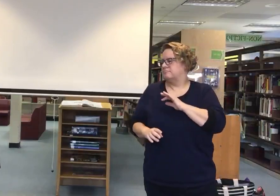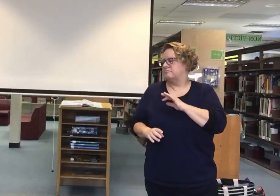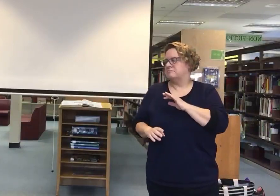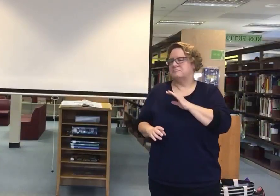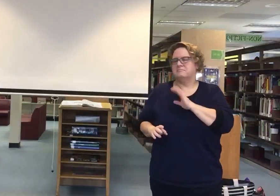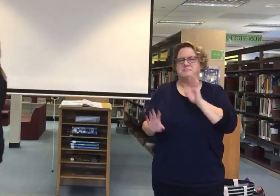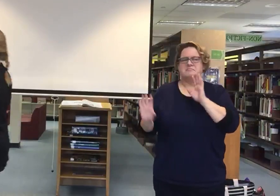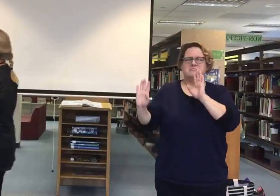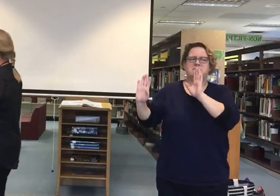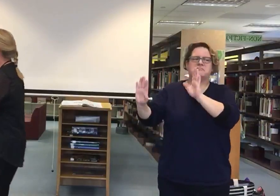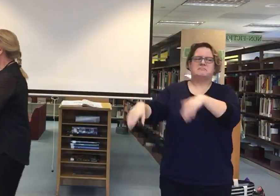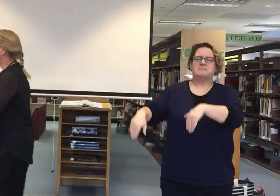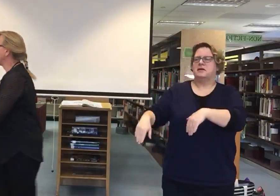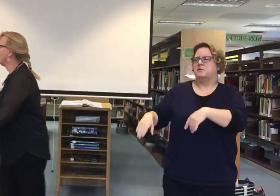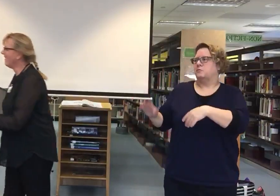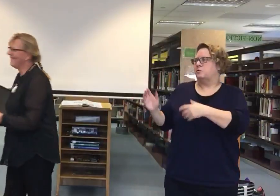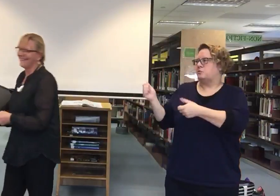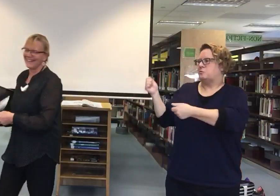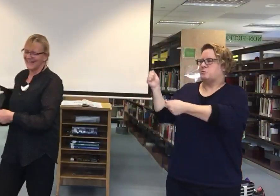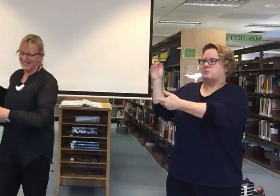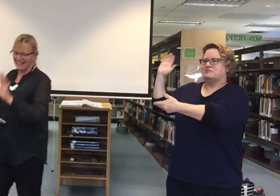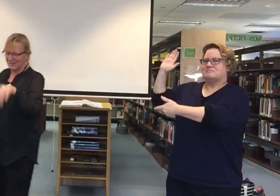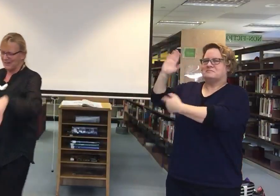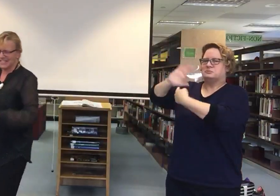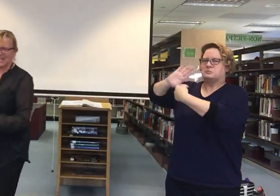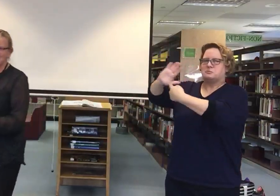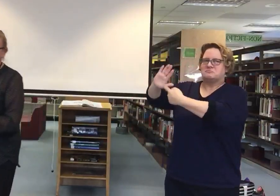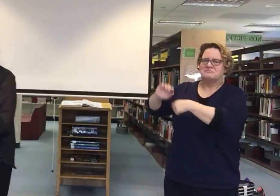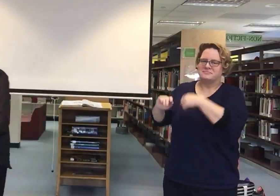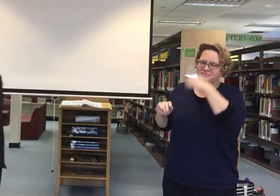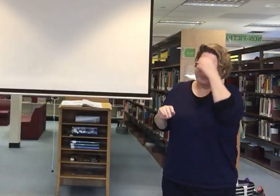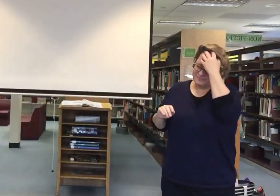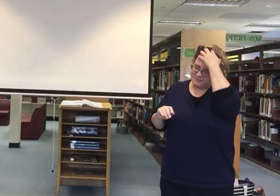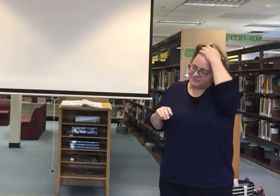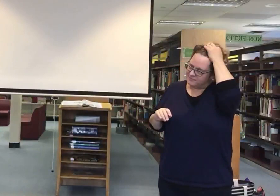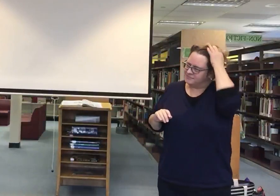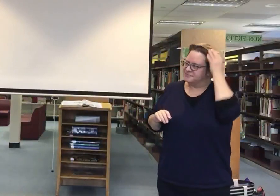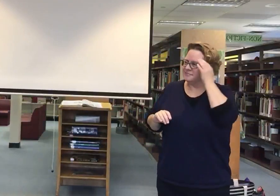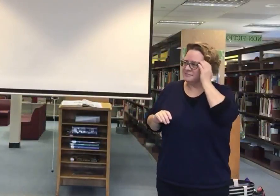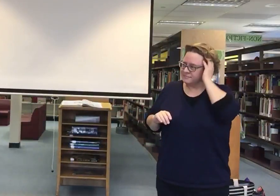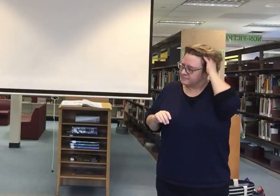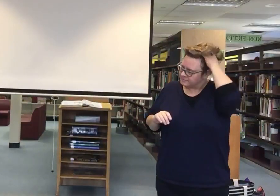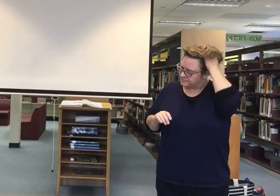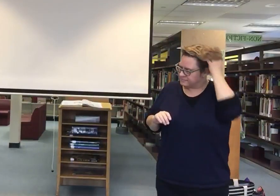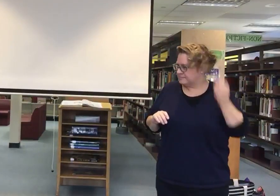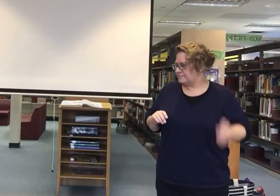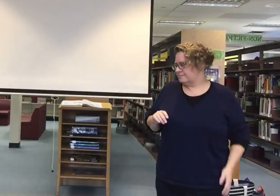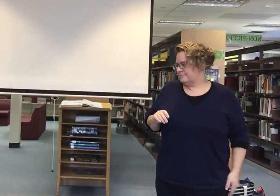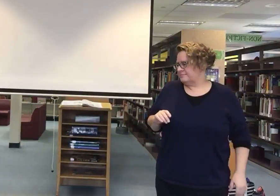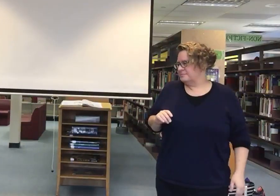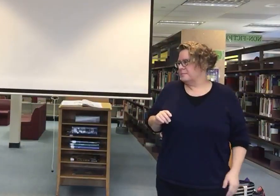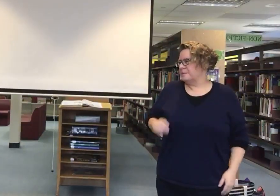this up. We'll get by, Okay. because you know, by the time we set this up, So and, go, okay, uh, now.